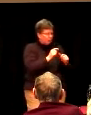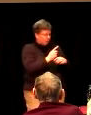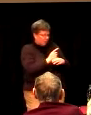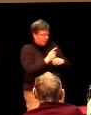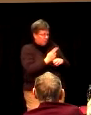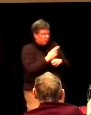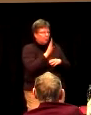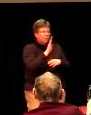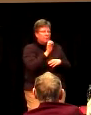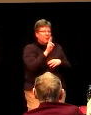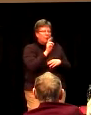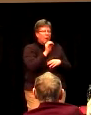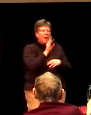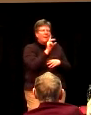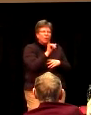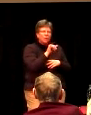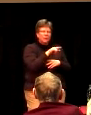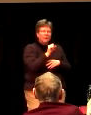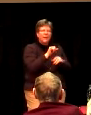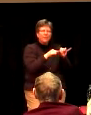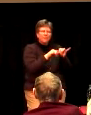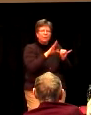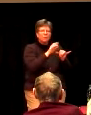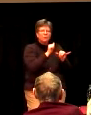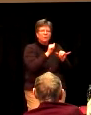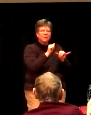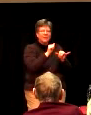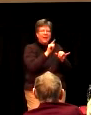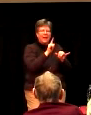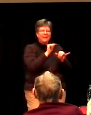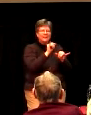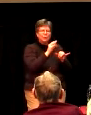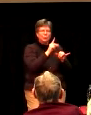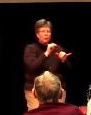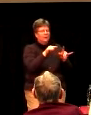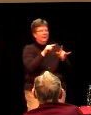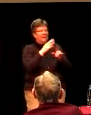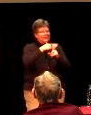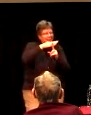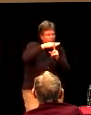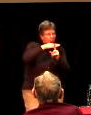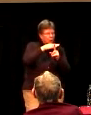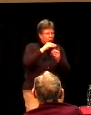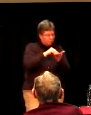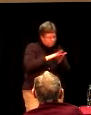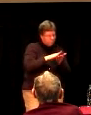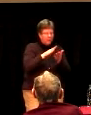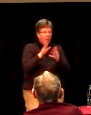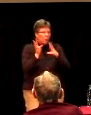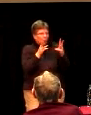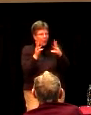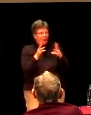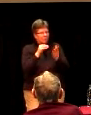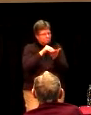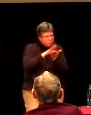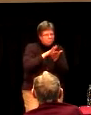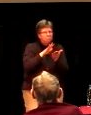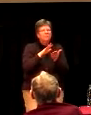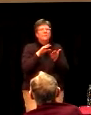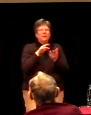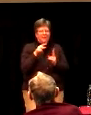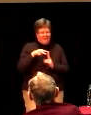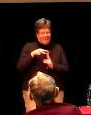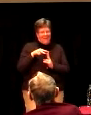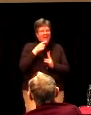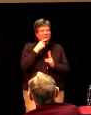so that he can figure out his altitude. He's taking the temperature and the wind. And they did observe that